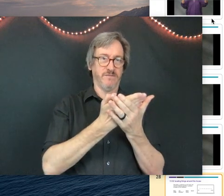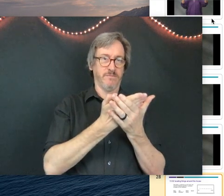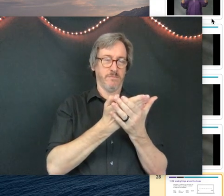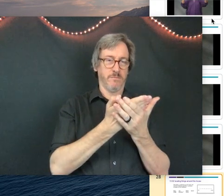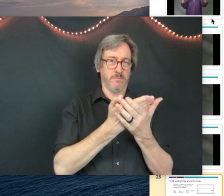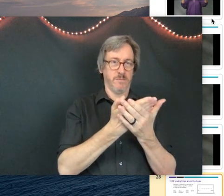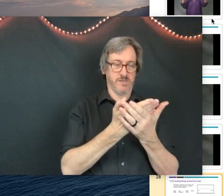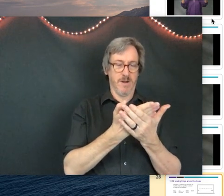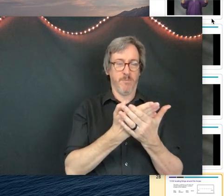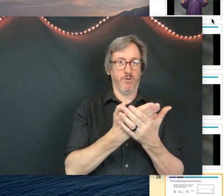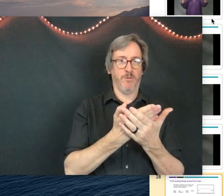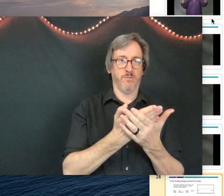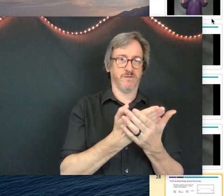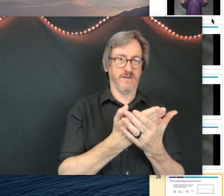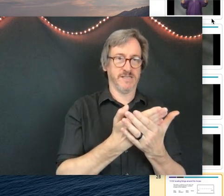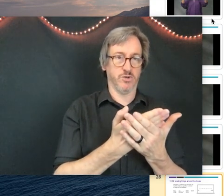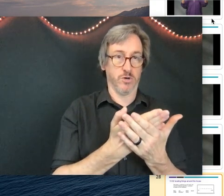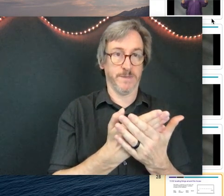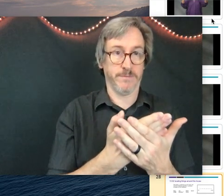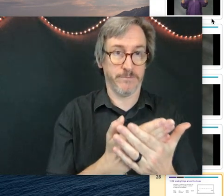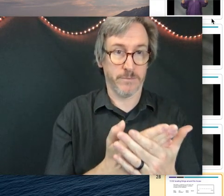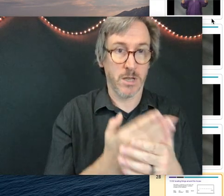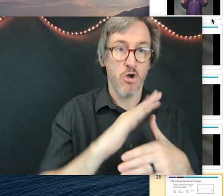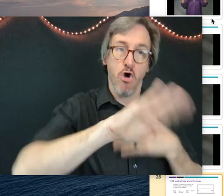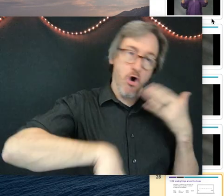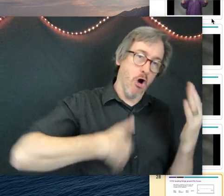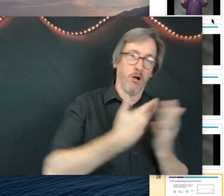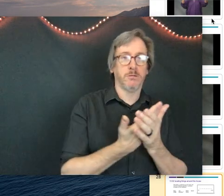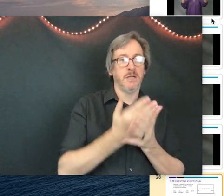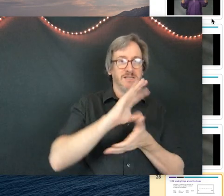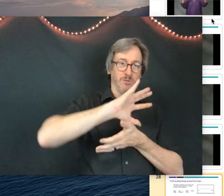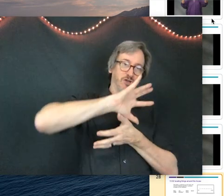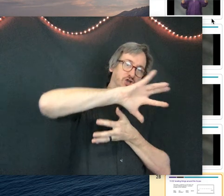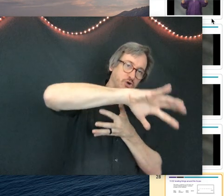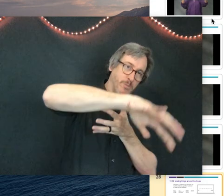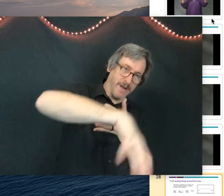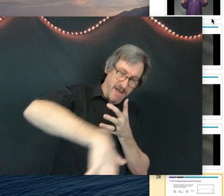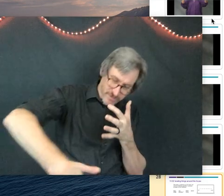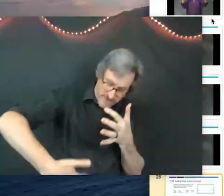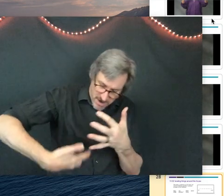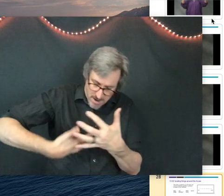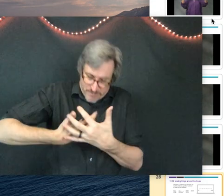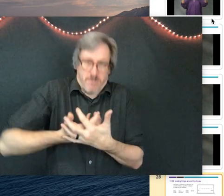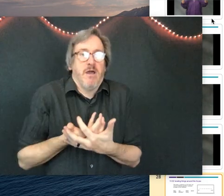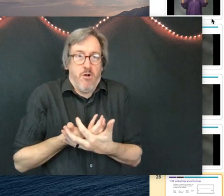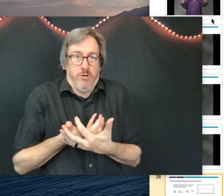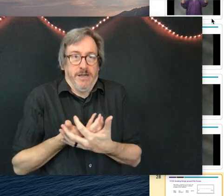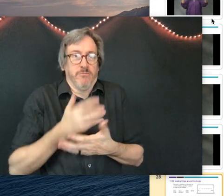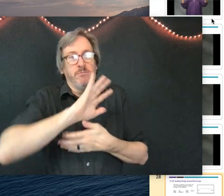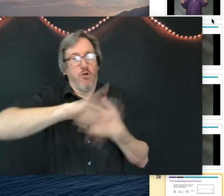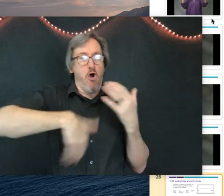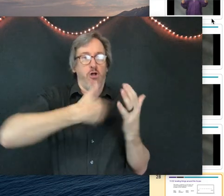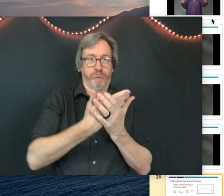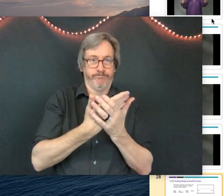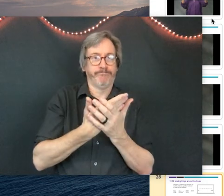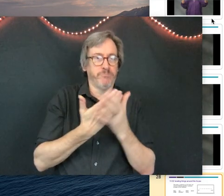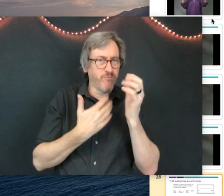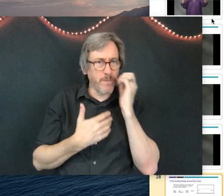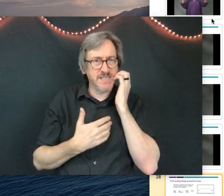lands. So now both palms are facing towards me. All. So I'm scooping everything up and holding it, right?